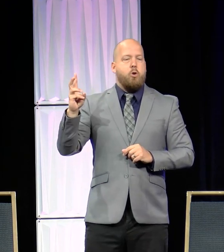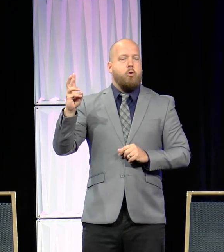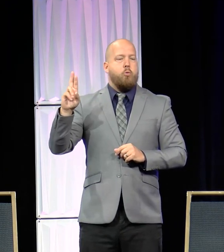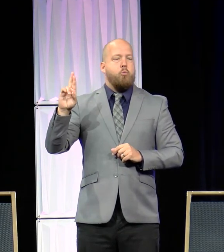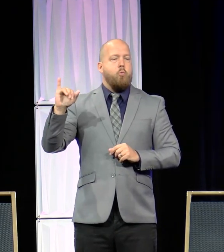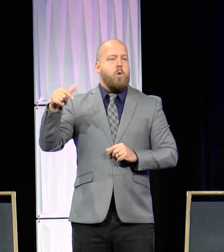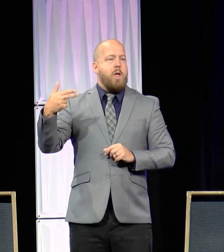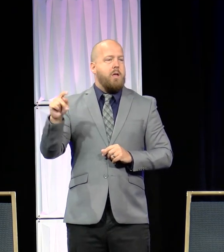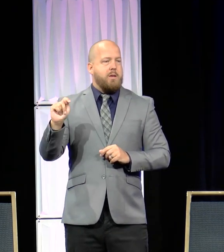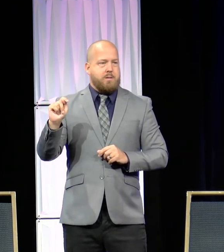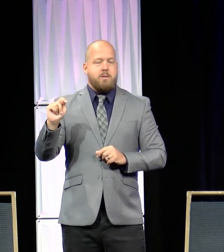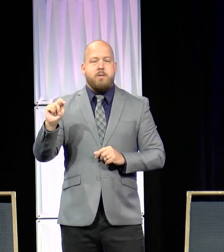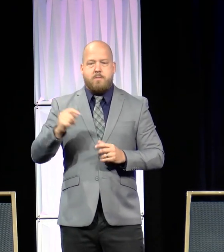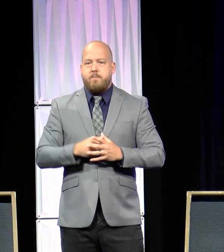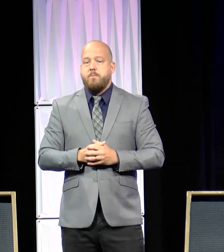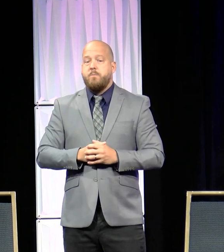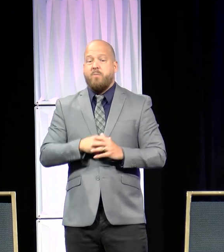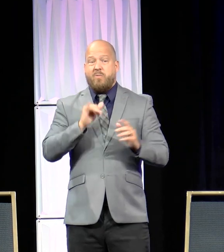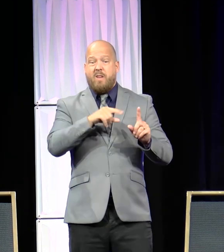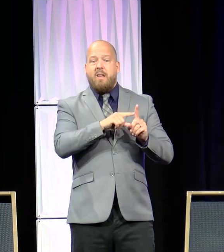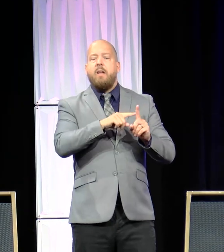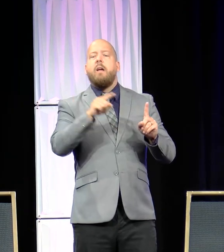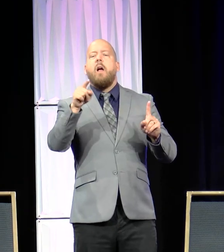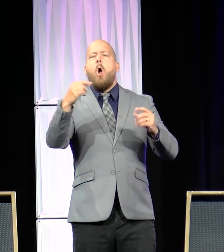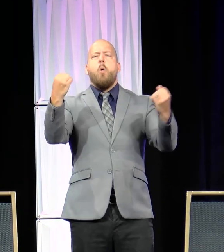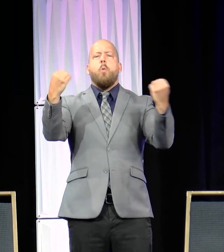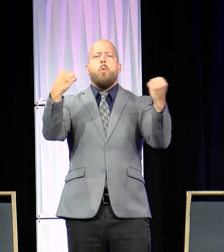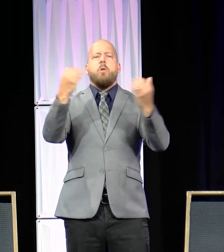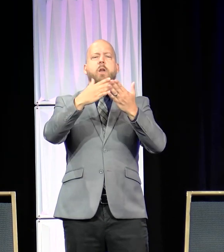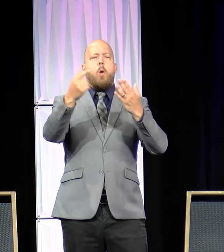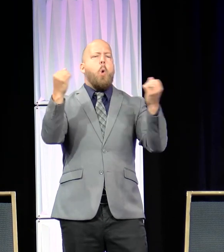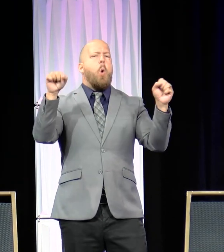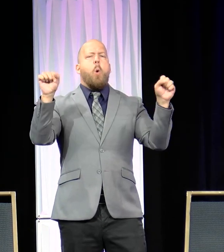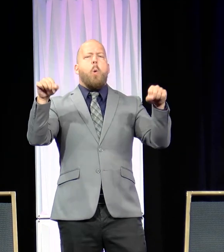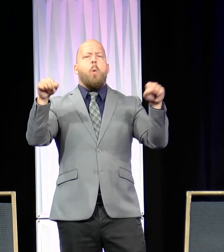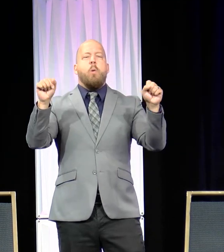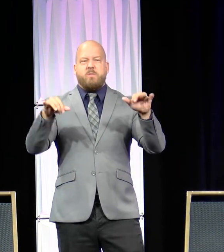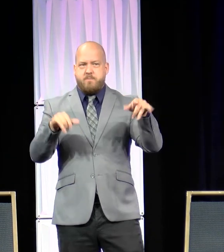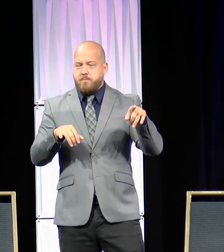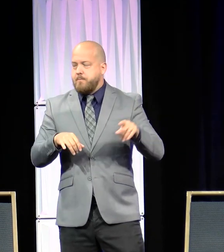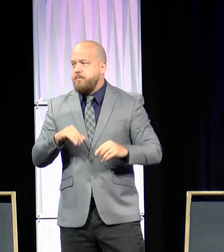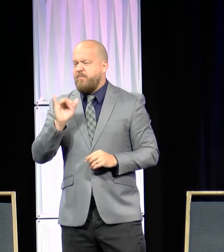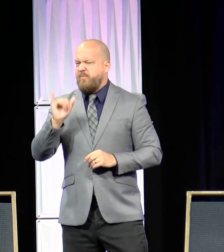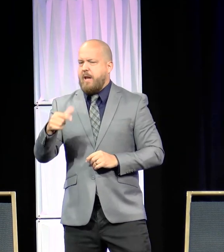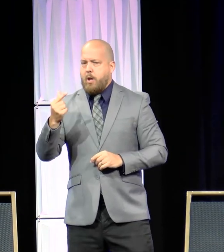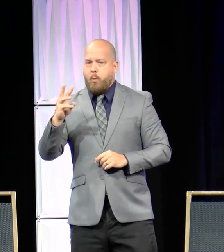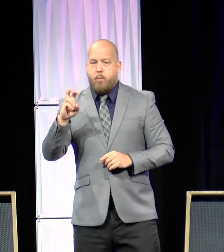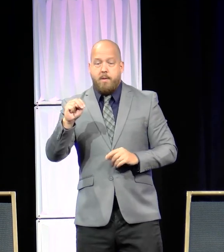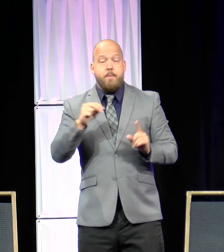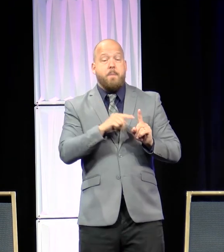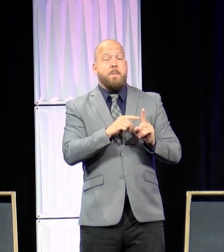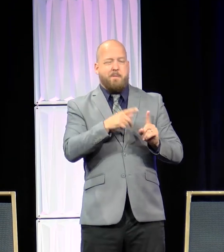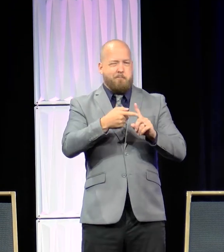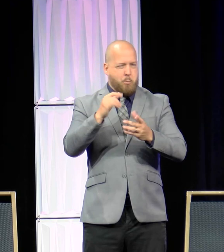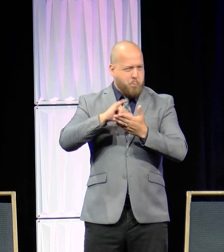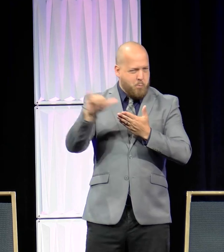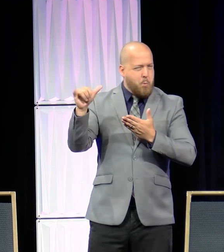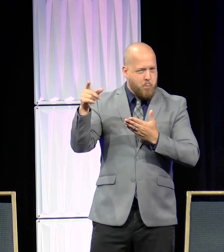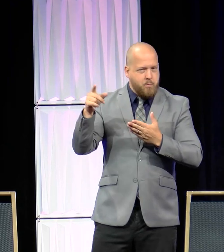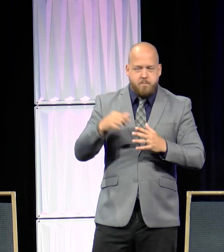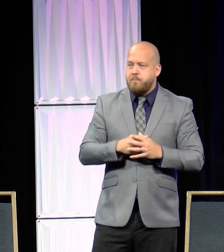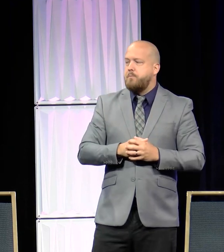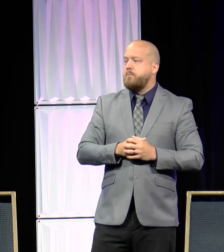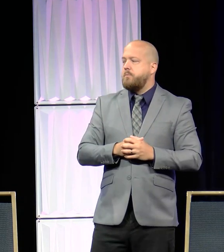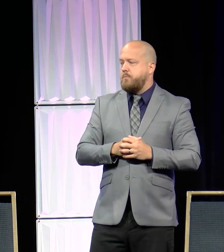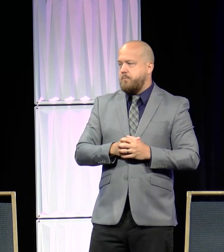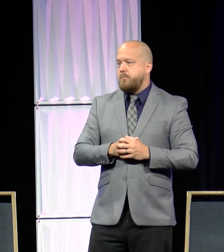right, Gwen. Gwen is out of New York, New York State. She's a mother in this movement